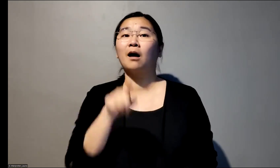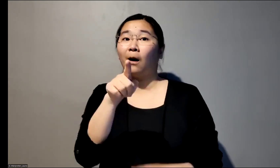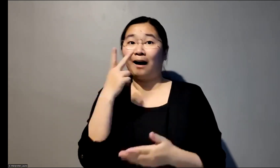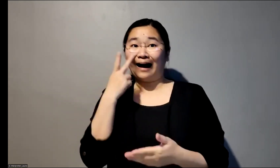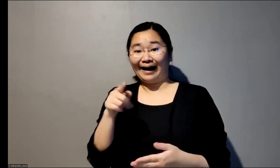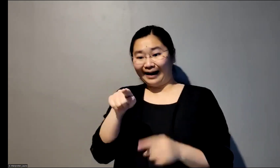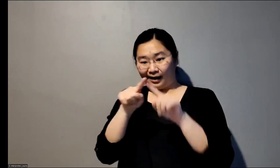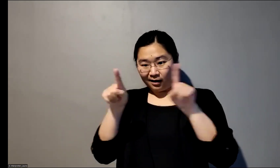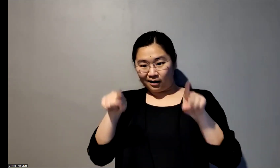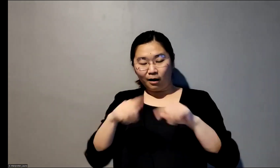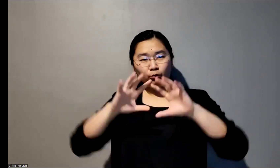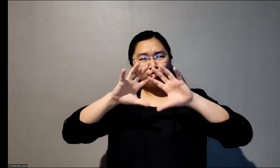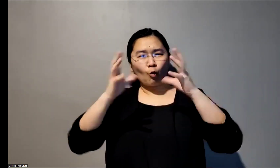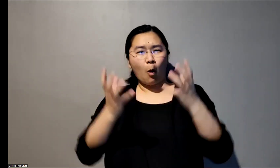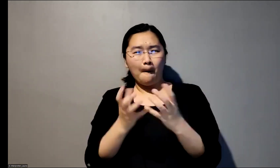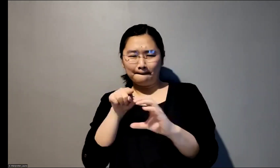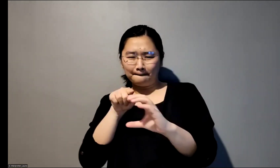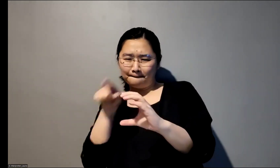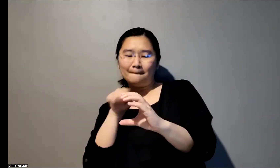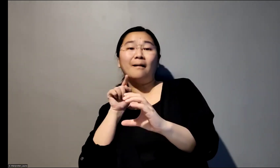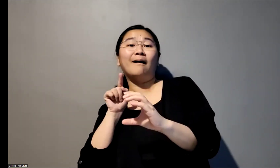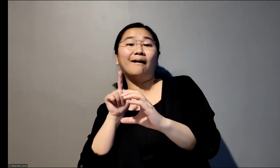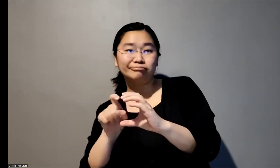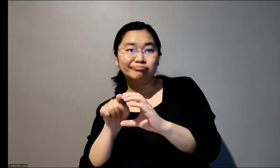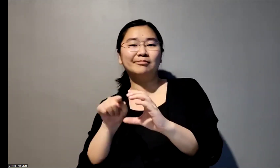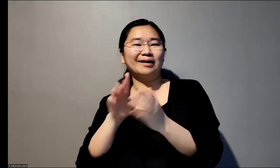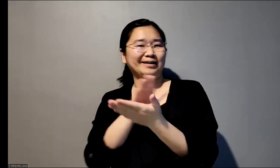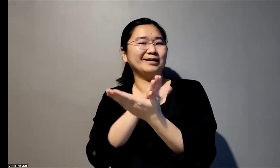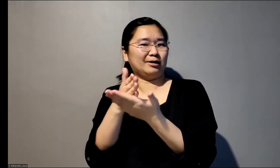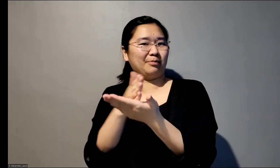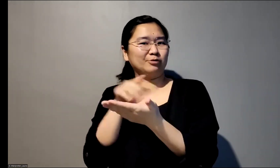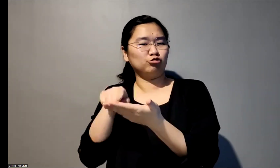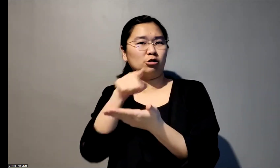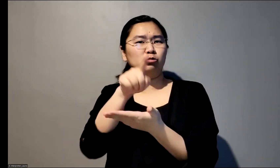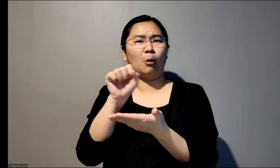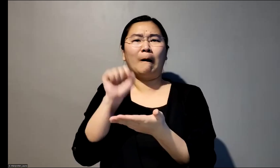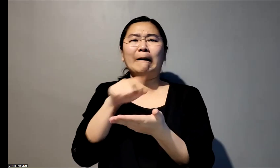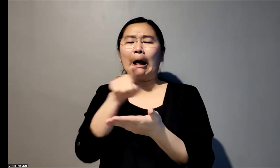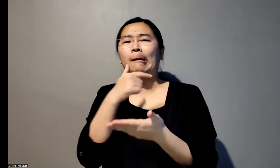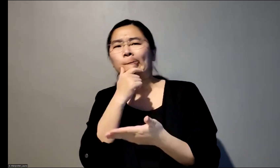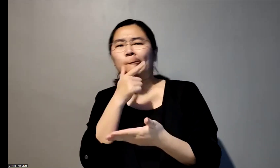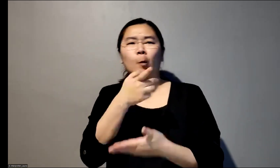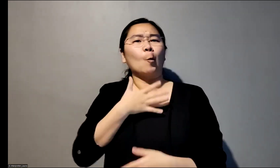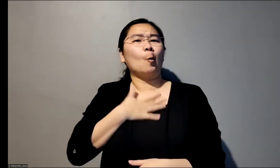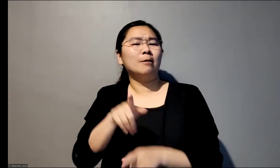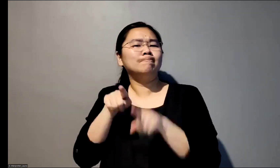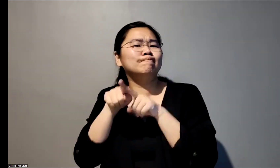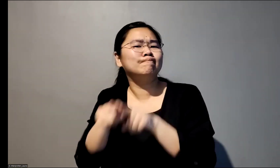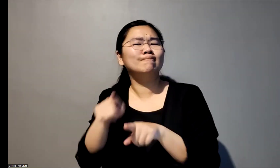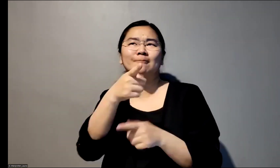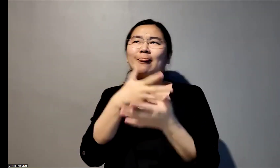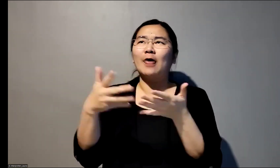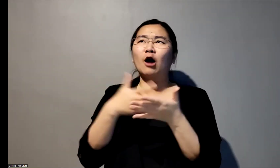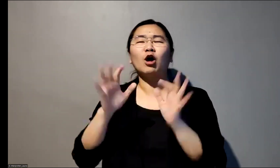The participants do not have the opportunity of opening the microphones and video. Should you have any questions, kindly leave them in